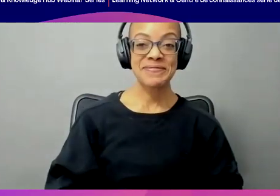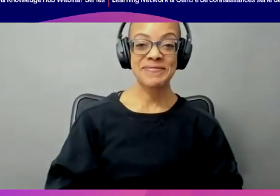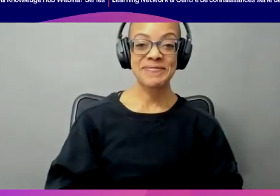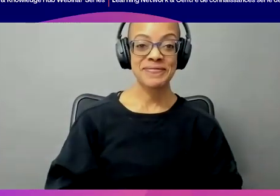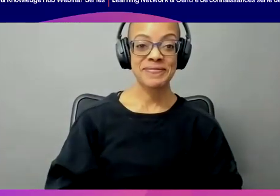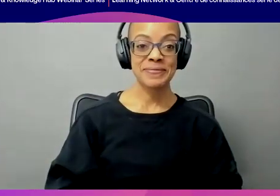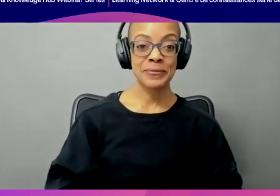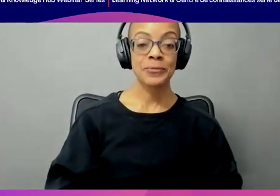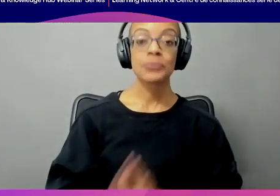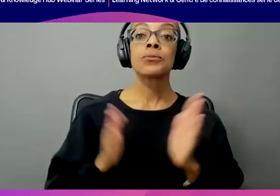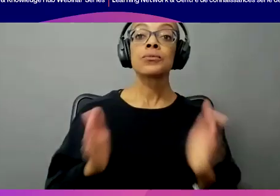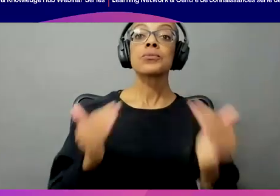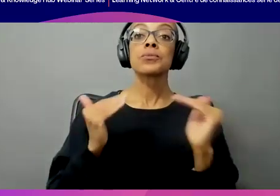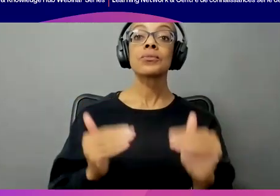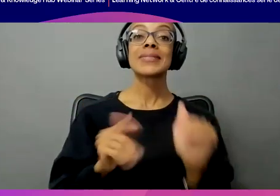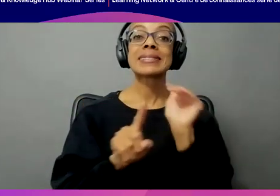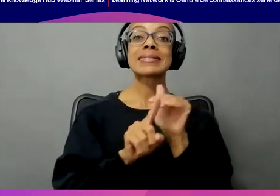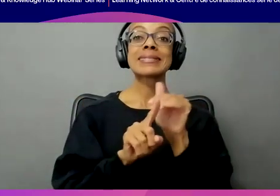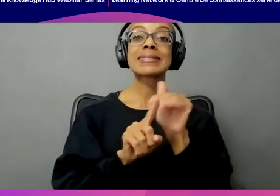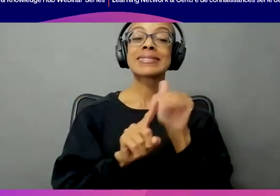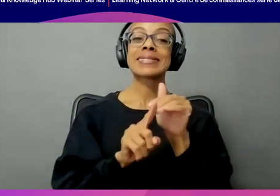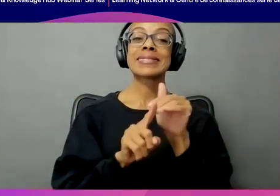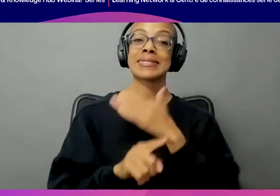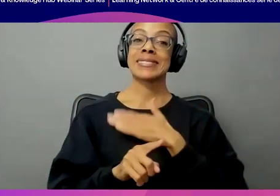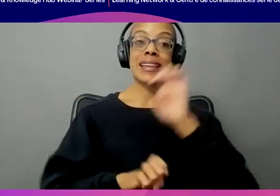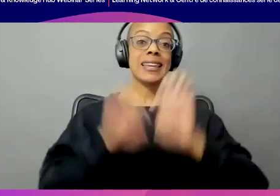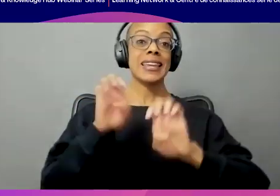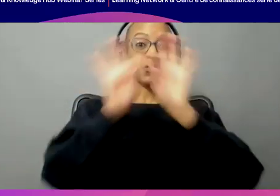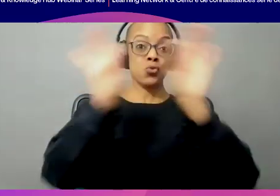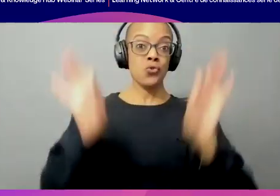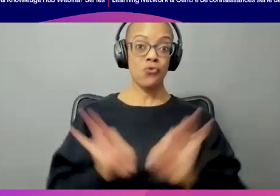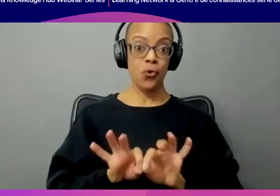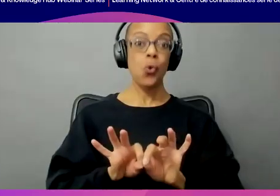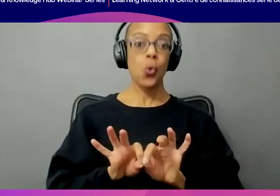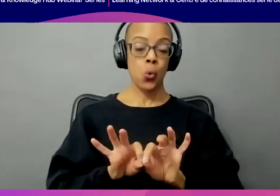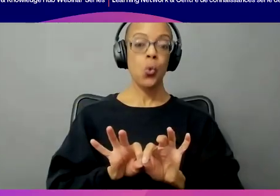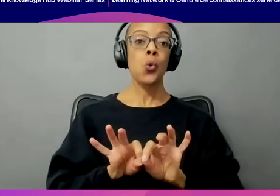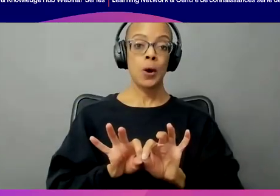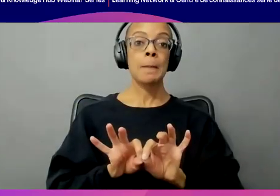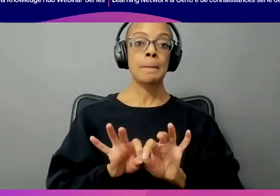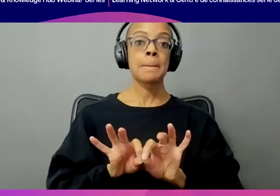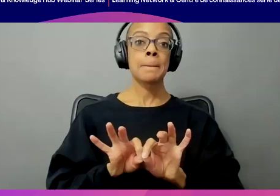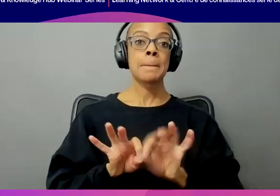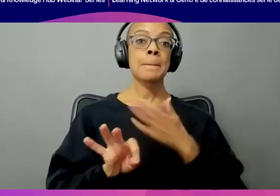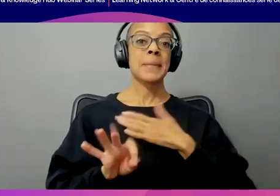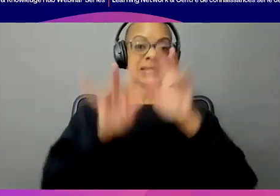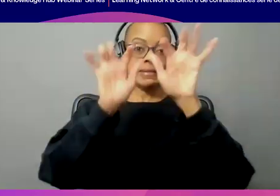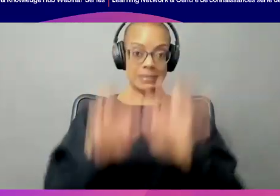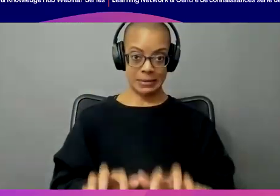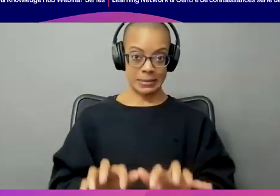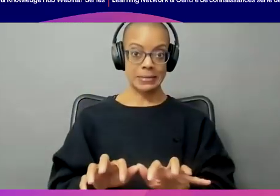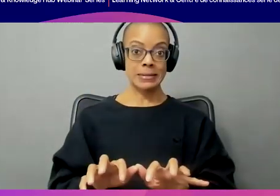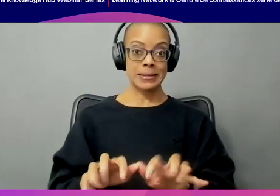I also will remind you to please complete the evaluation form that will pop up when this event has